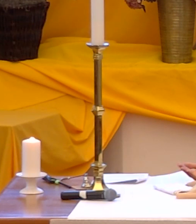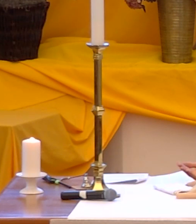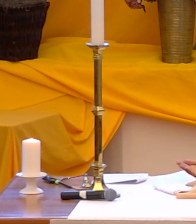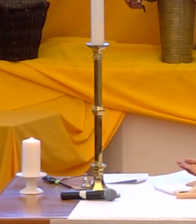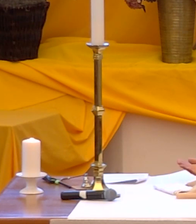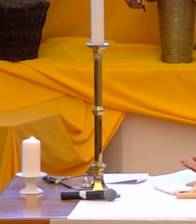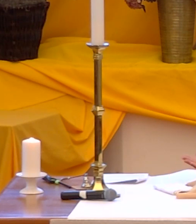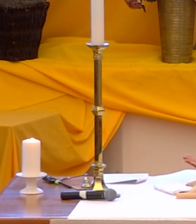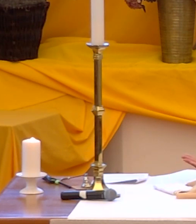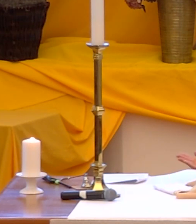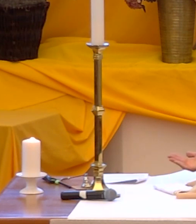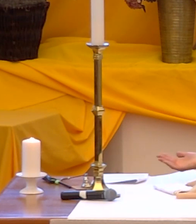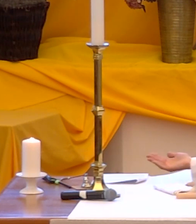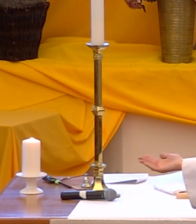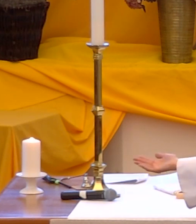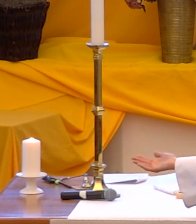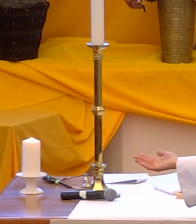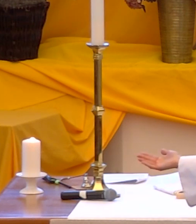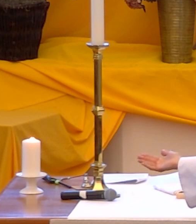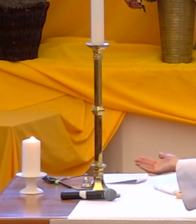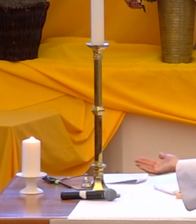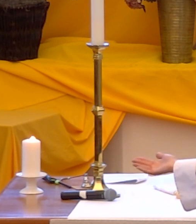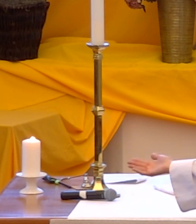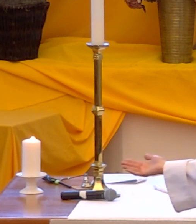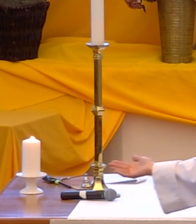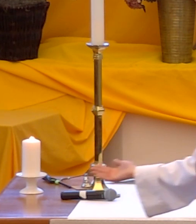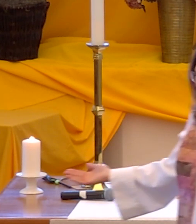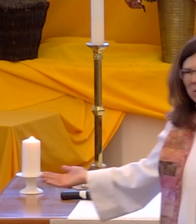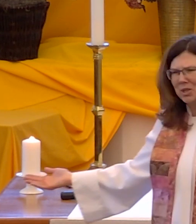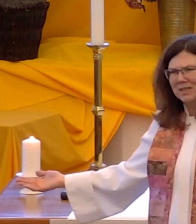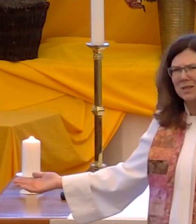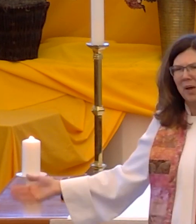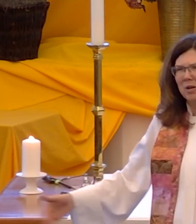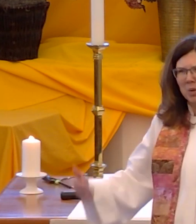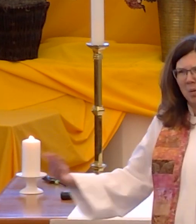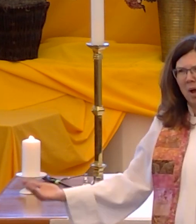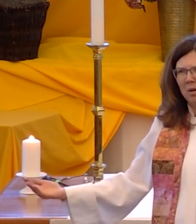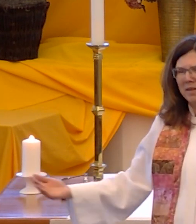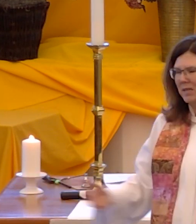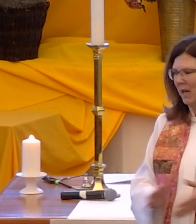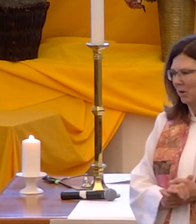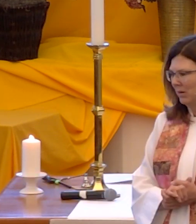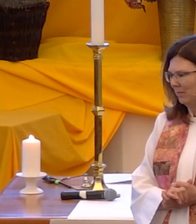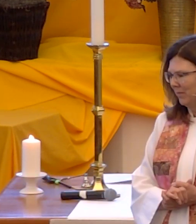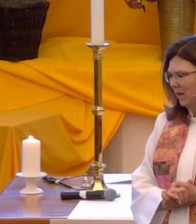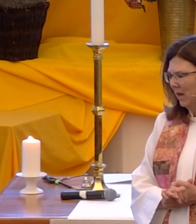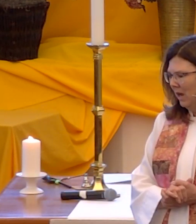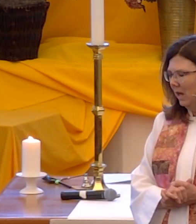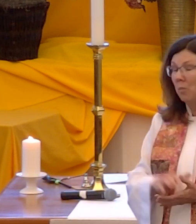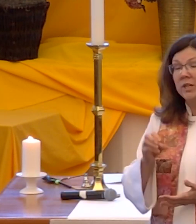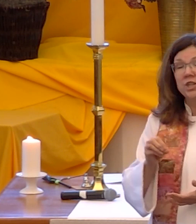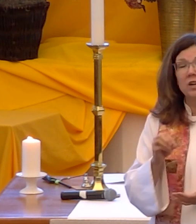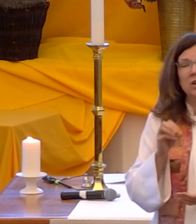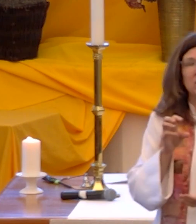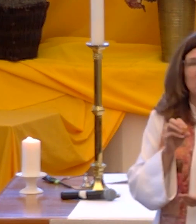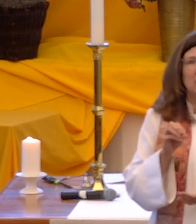welcome. We believe that this, if you have a sincerity of heart to know Jesus better, you are welcome at the table.